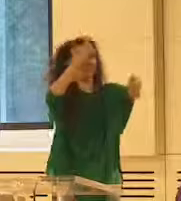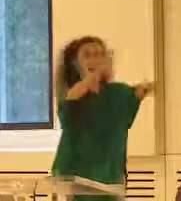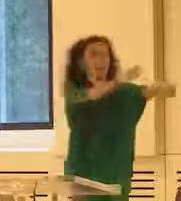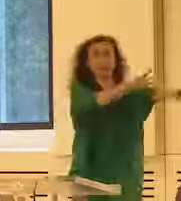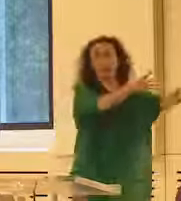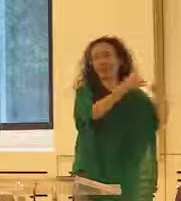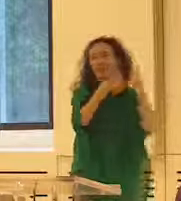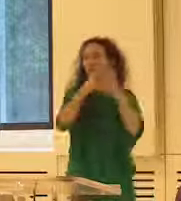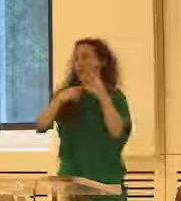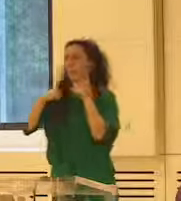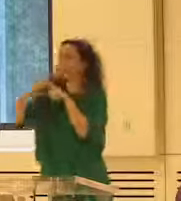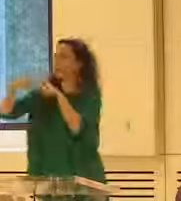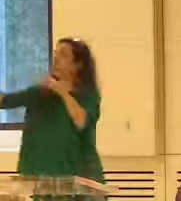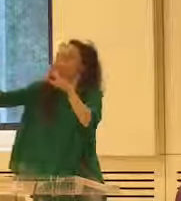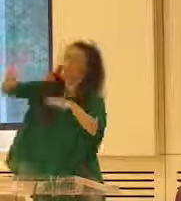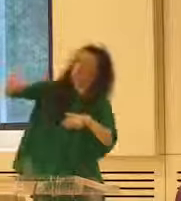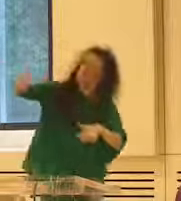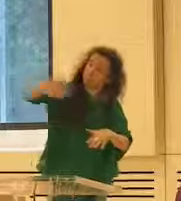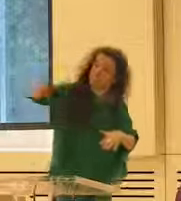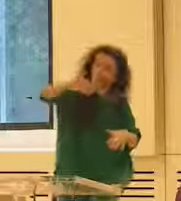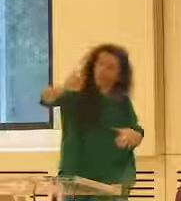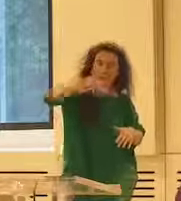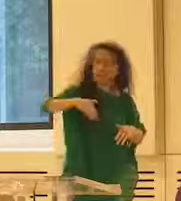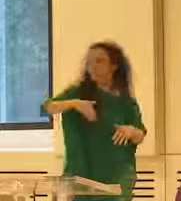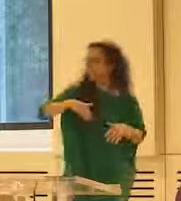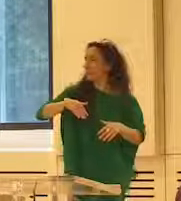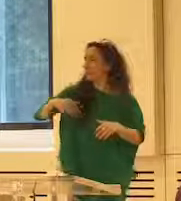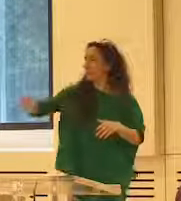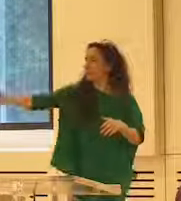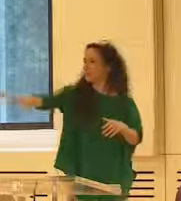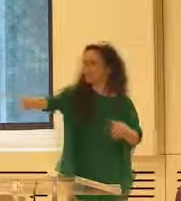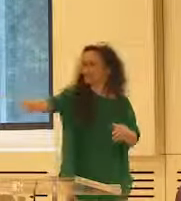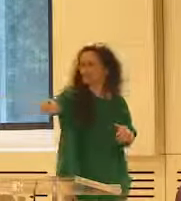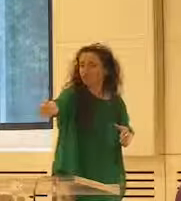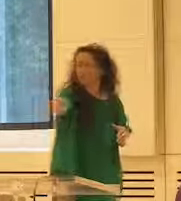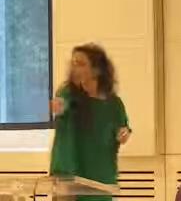or comments. Okay. We'll try and squeeze through 4 people.